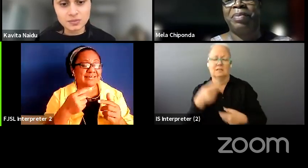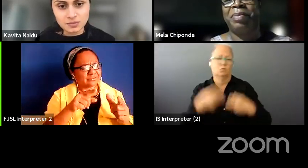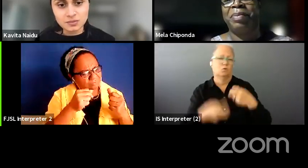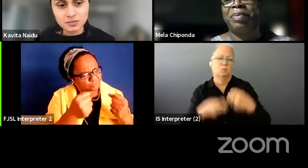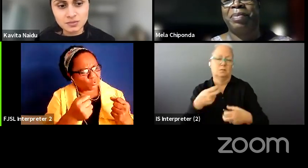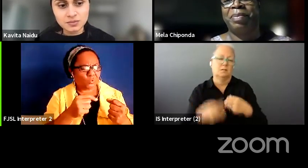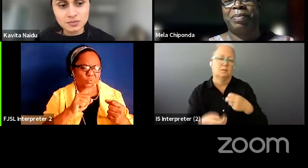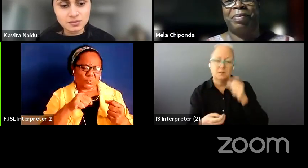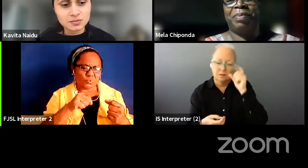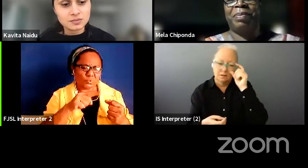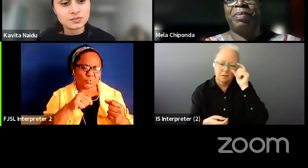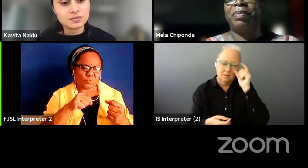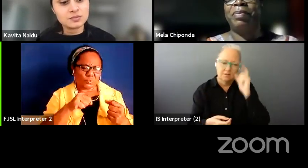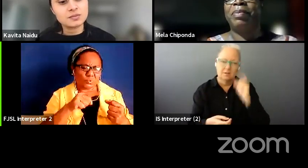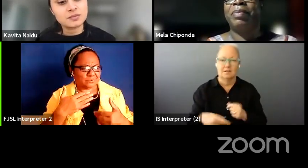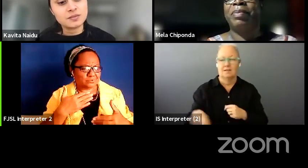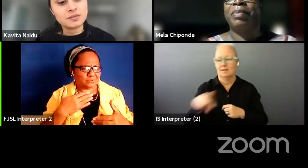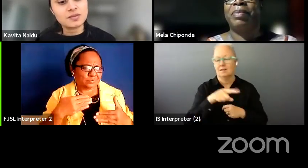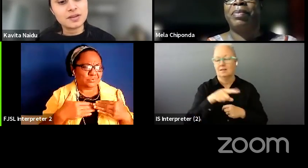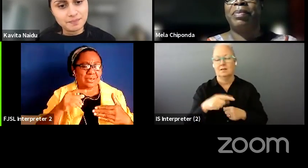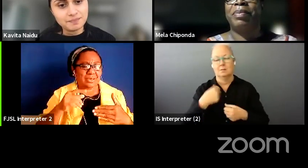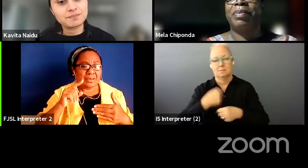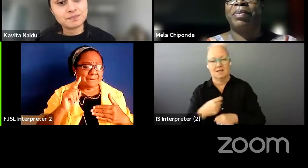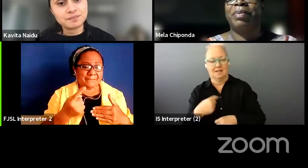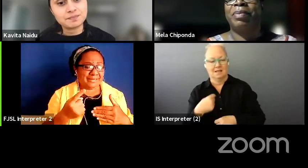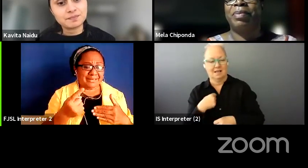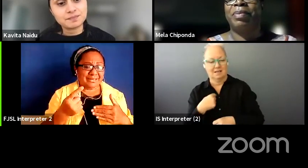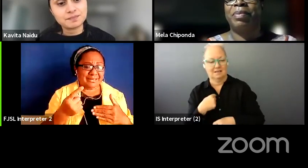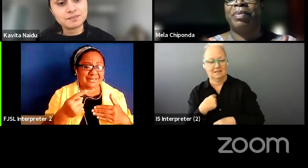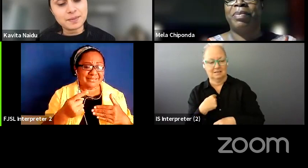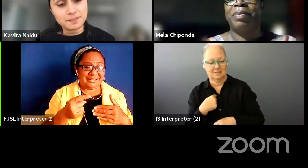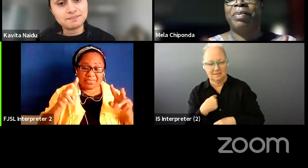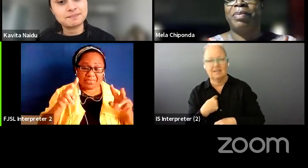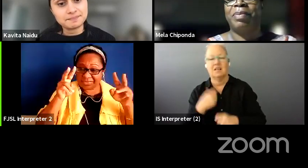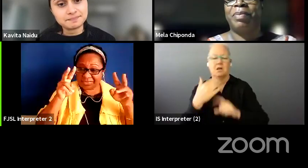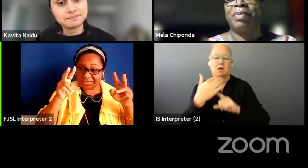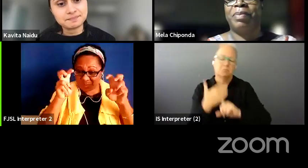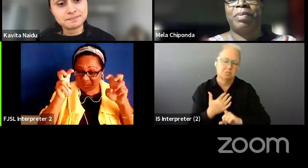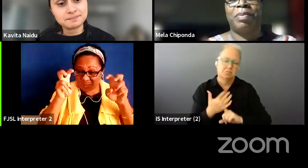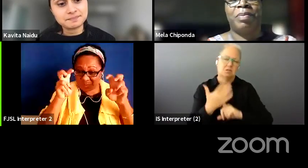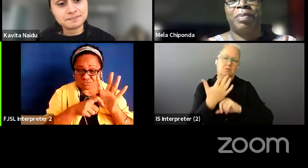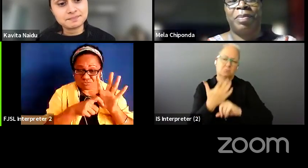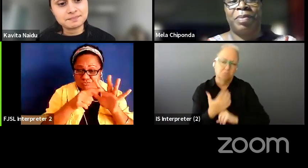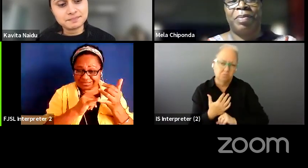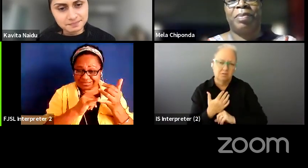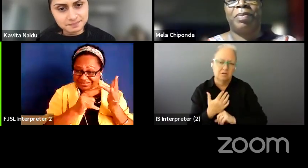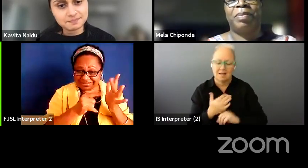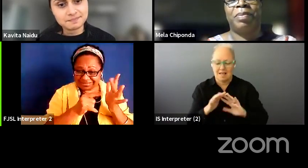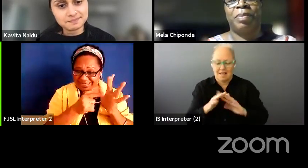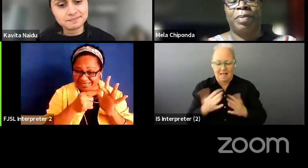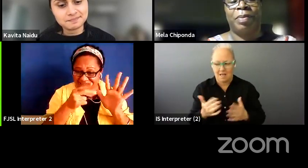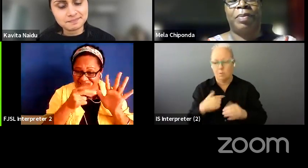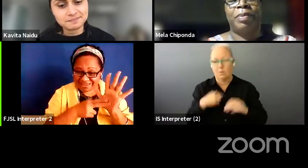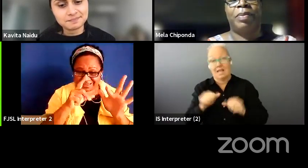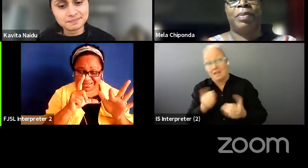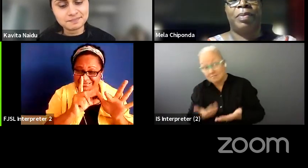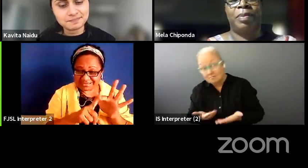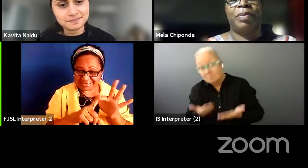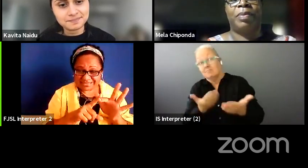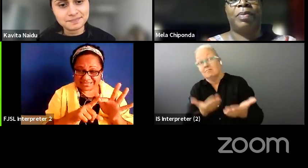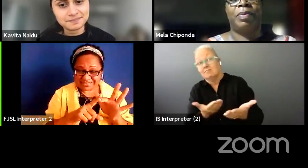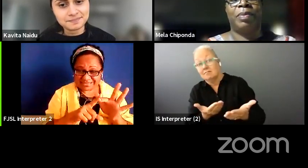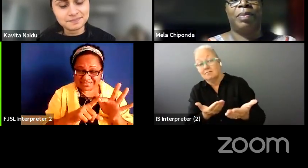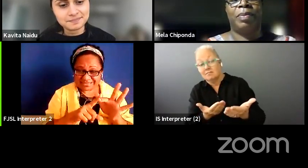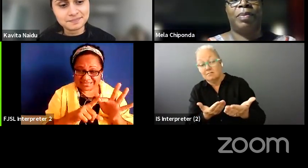it then does is just keep us in a permanent state of oppression. And so how do we advance solutions that are actually addressing